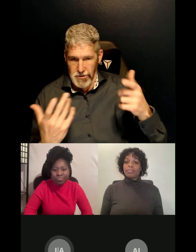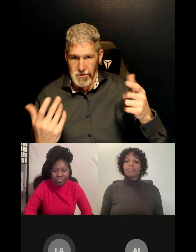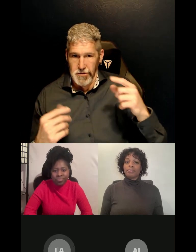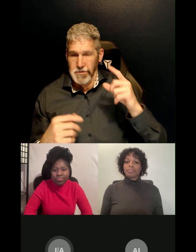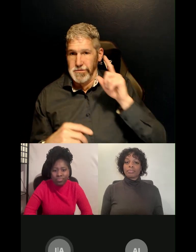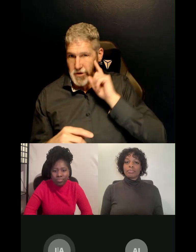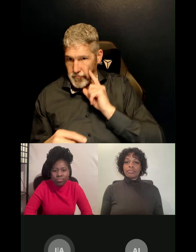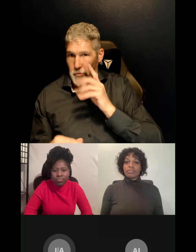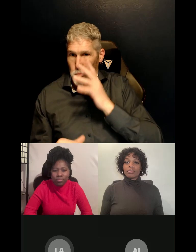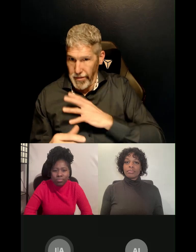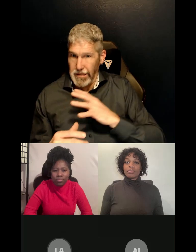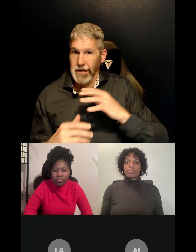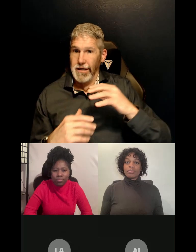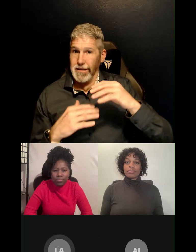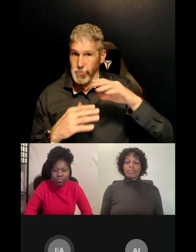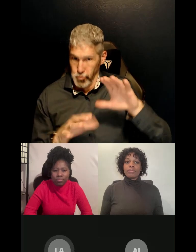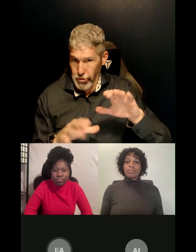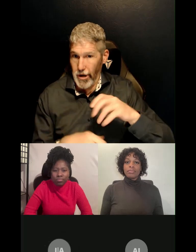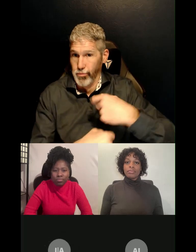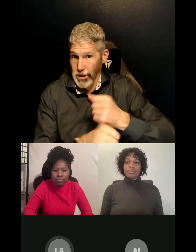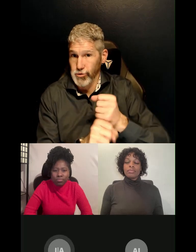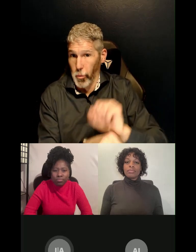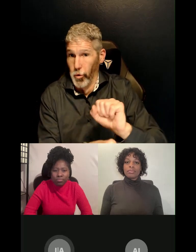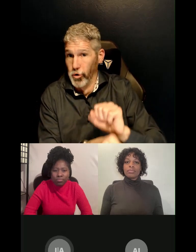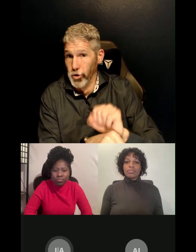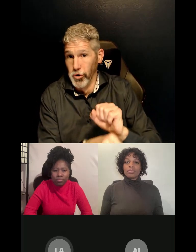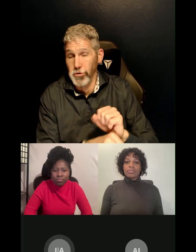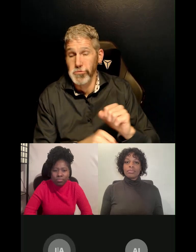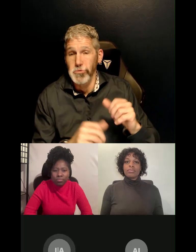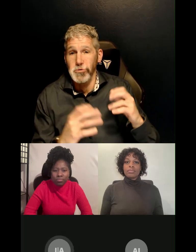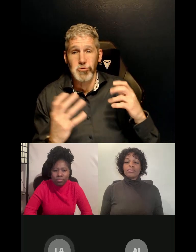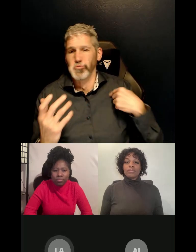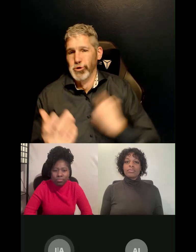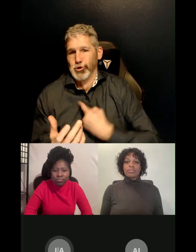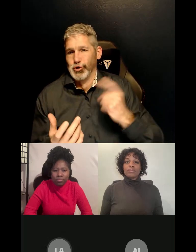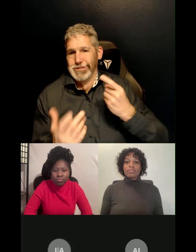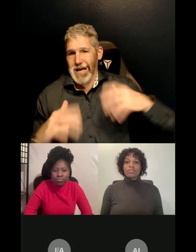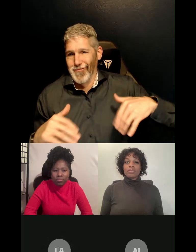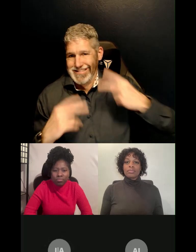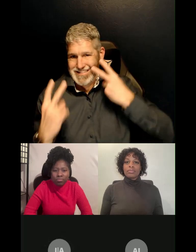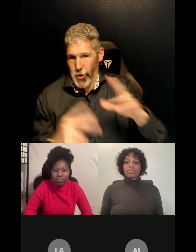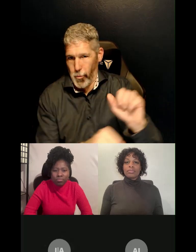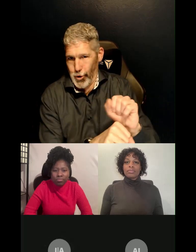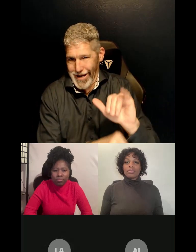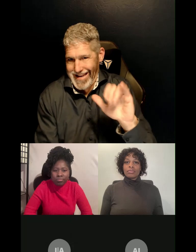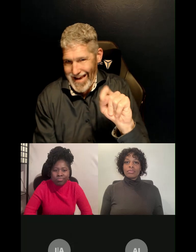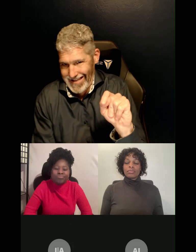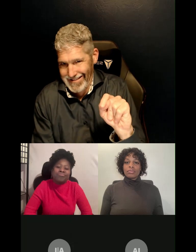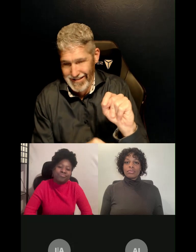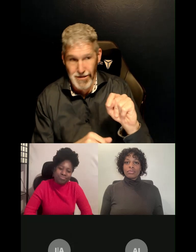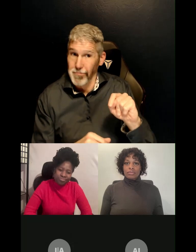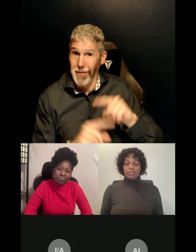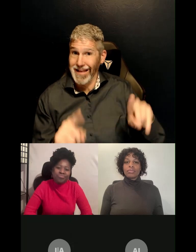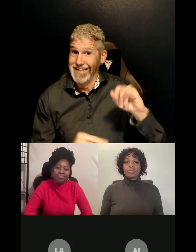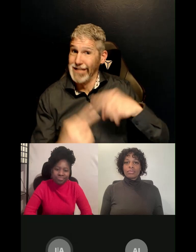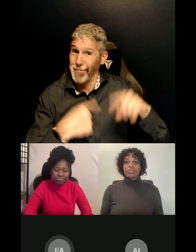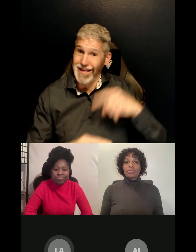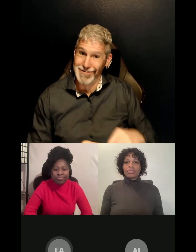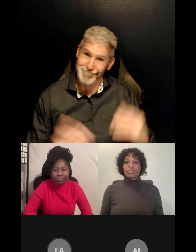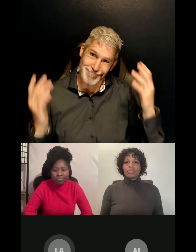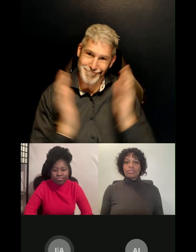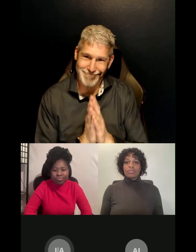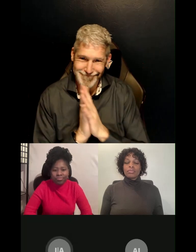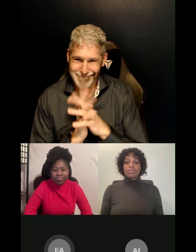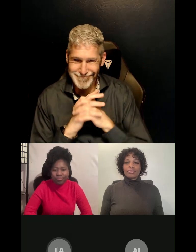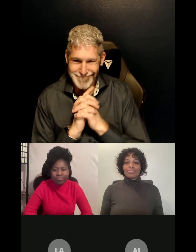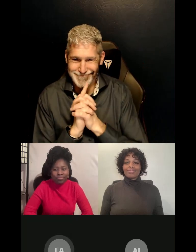she's 3 different races. She's a deaf woman who does, work in production. We haven't